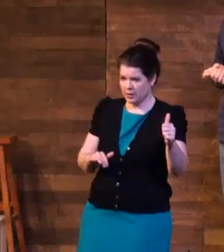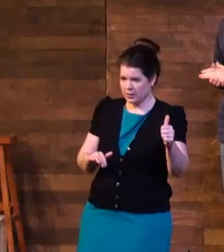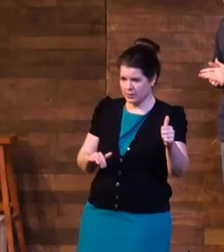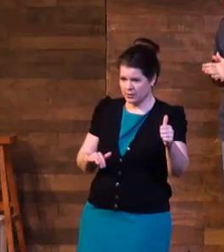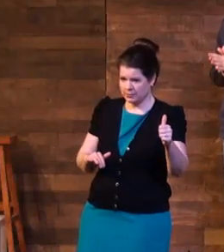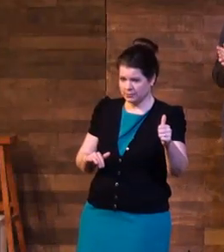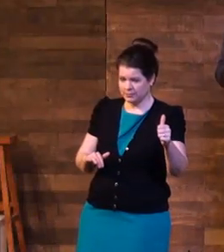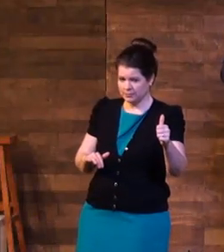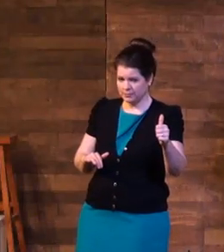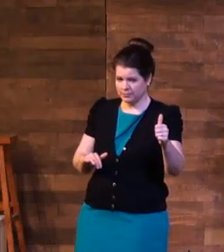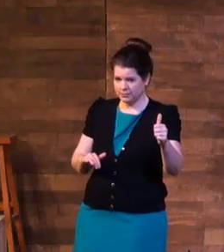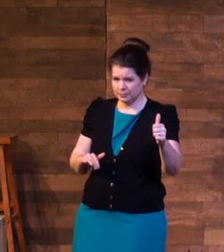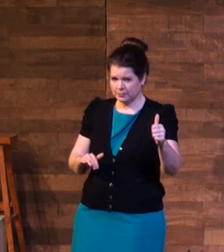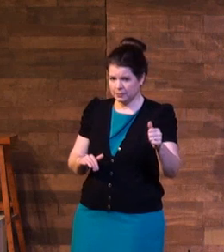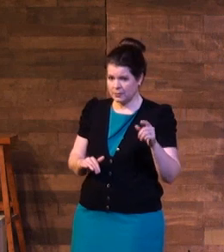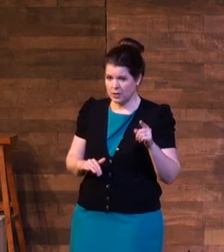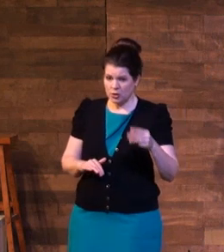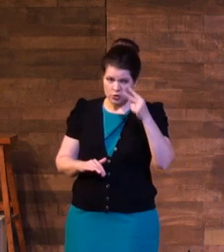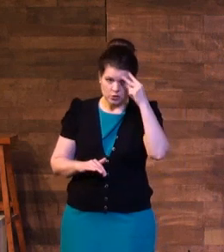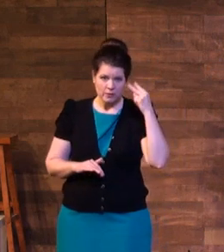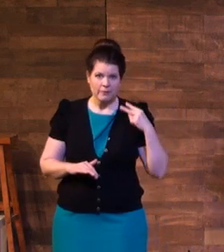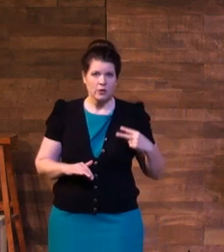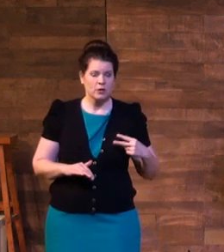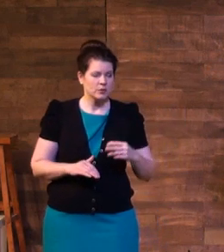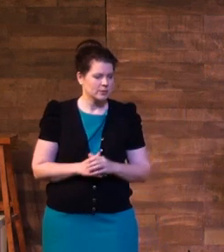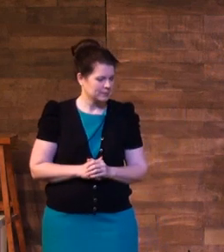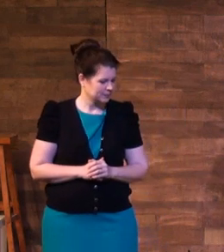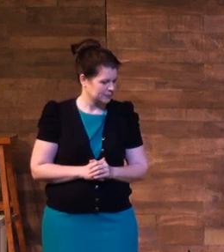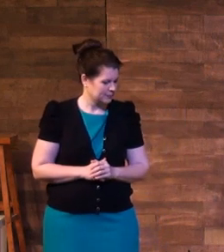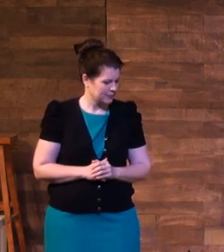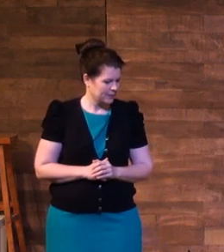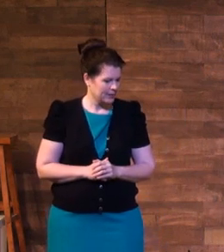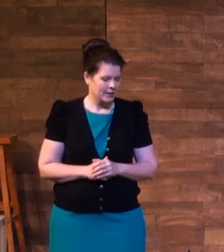Dave, I'm in over my head here, man. You should have taken this one.